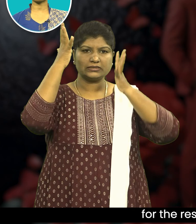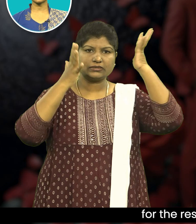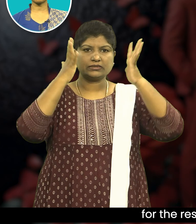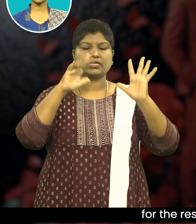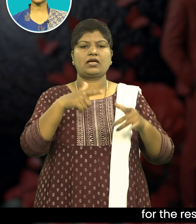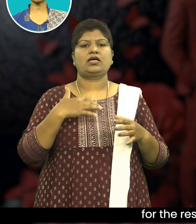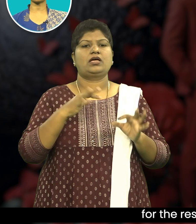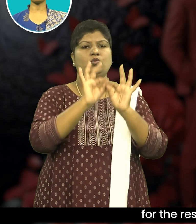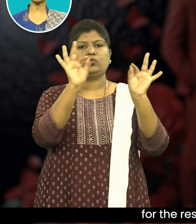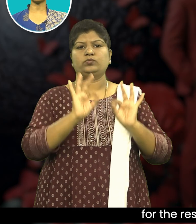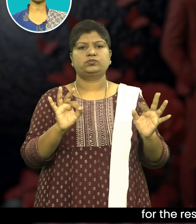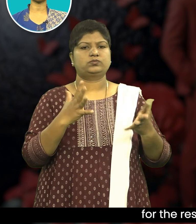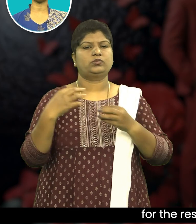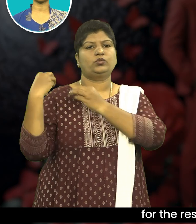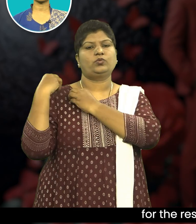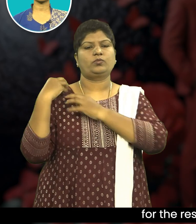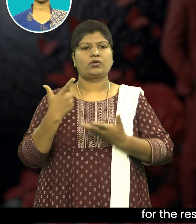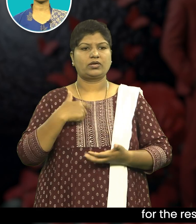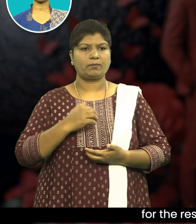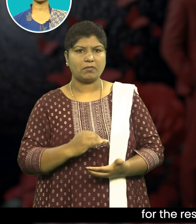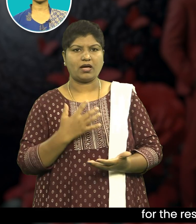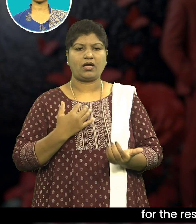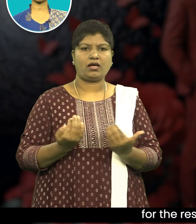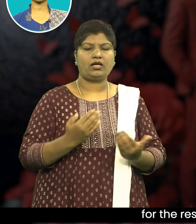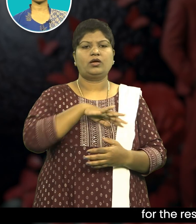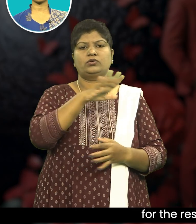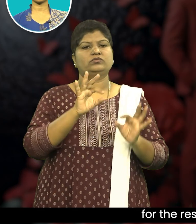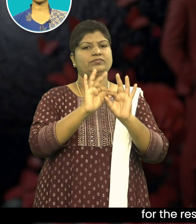the responsibilities of motherhood.